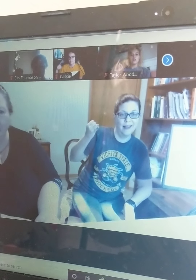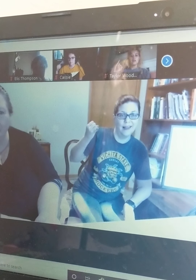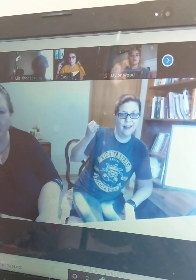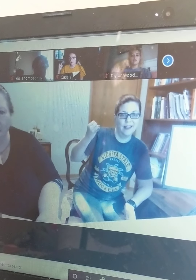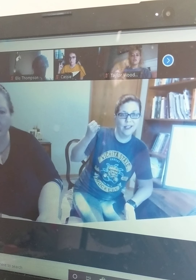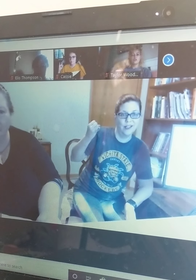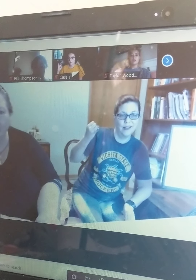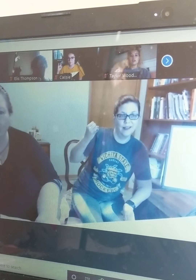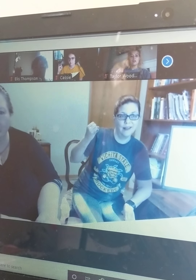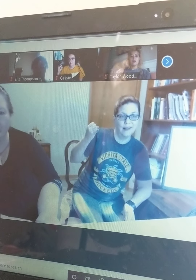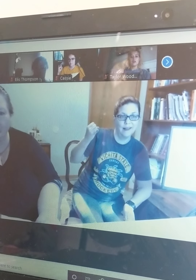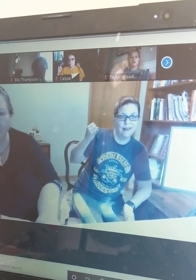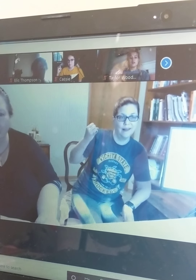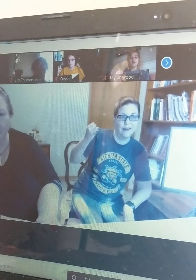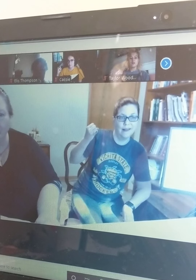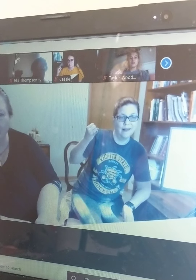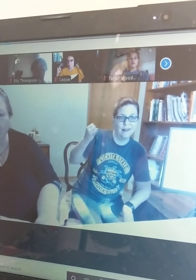J,